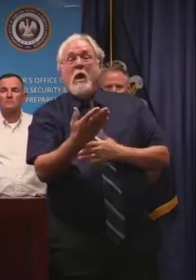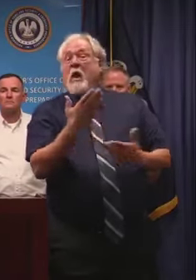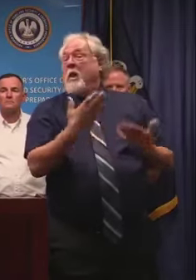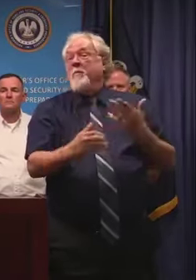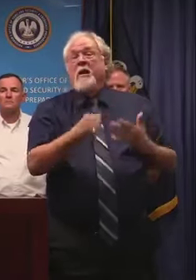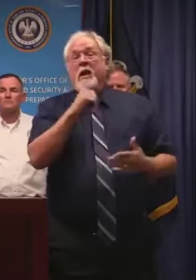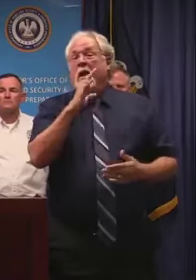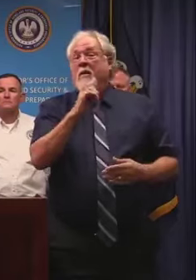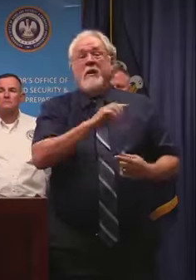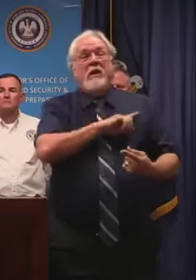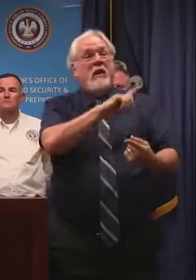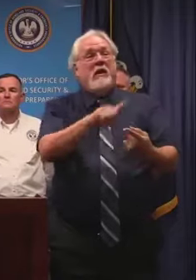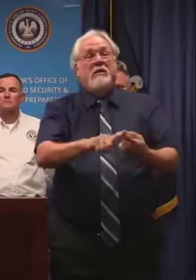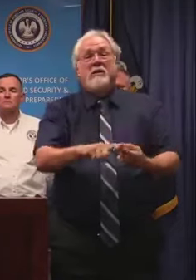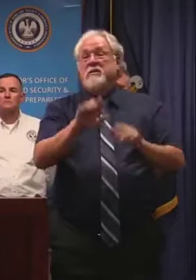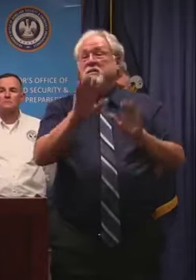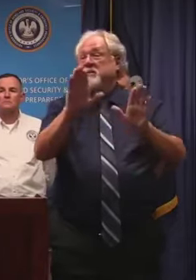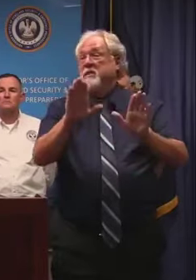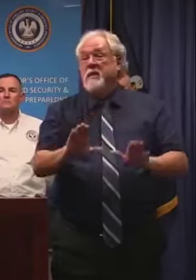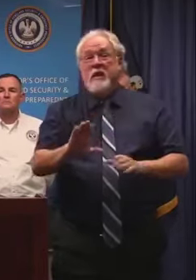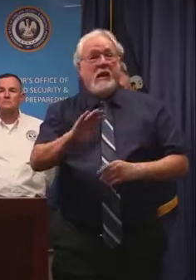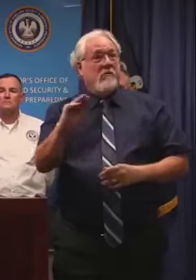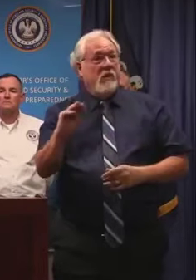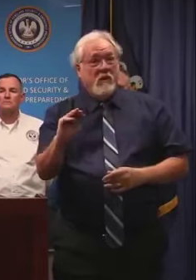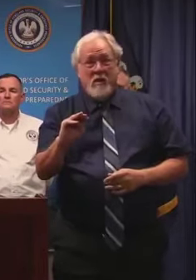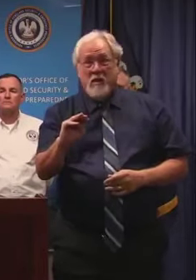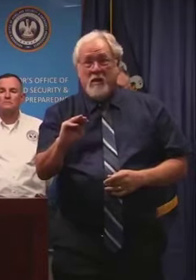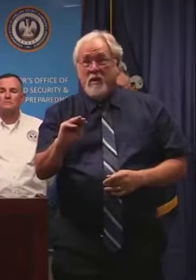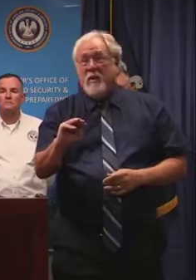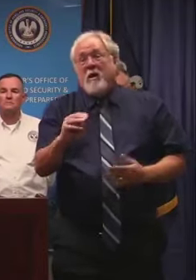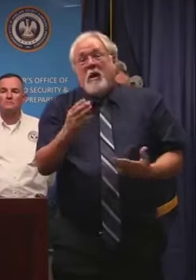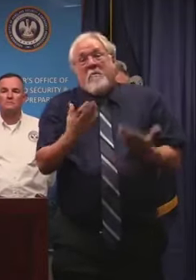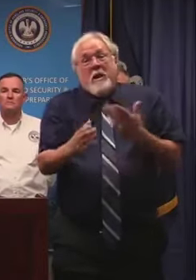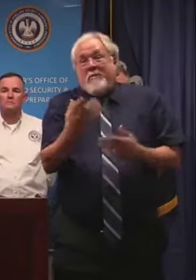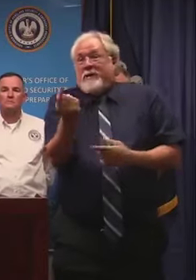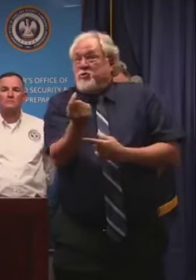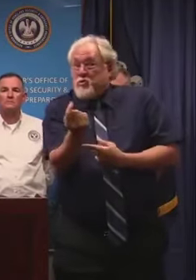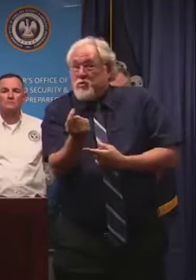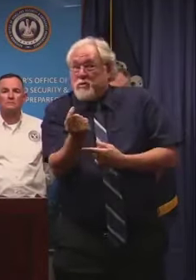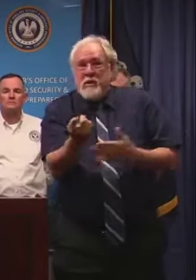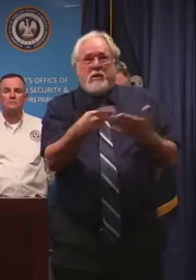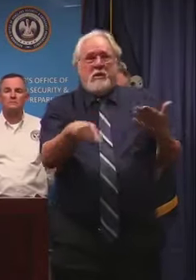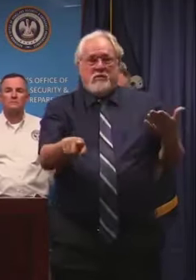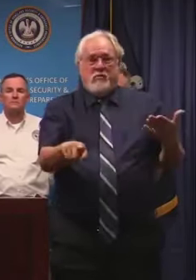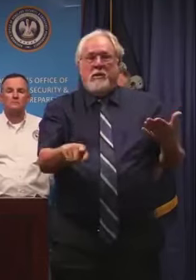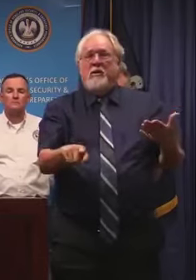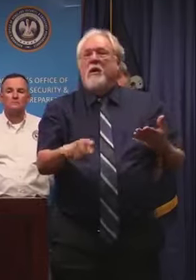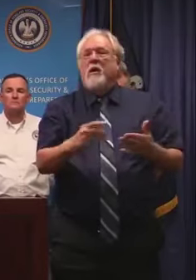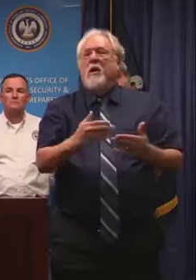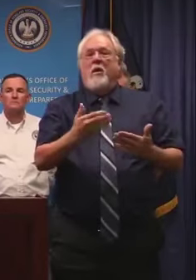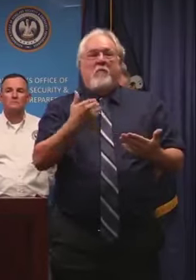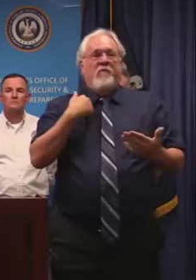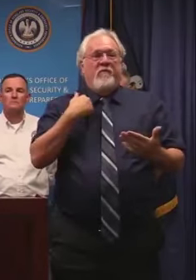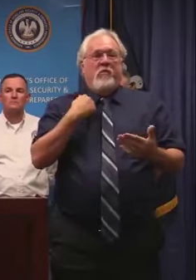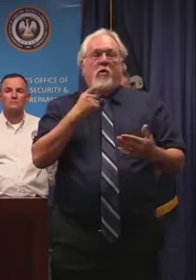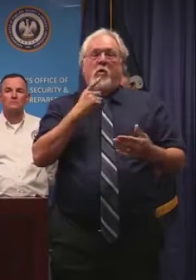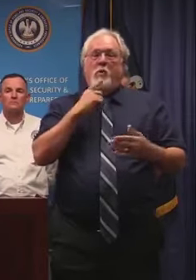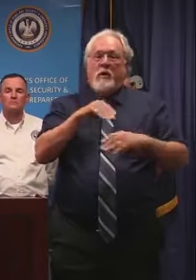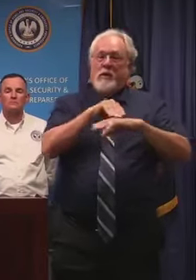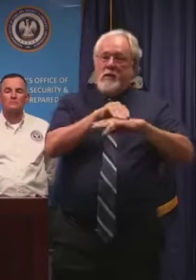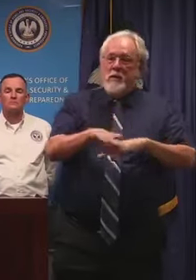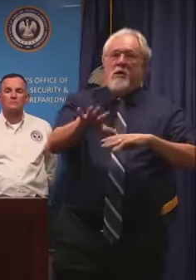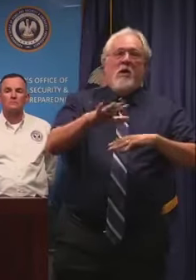not be until late Sunday or Monday, potentially as late as Tuesday of next week, before the maximum impacts will